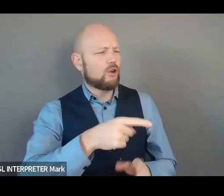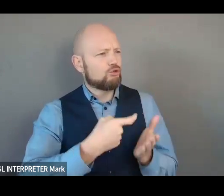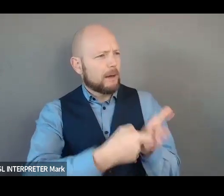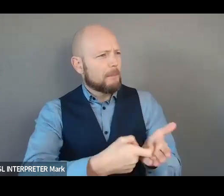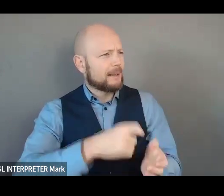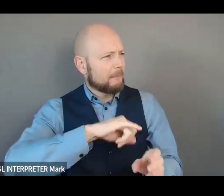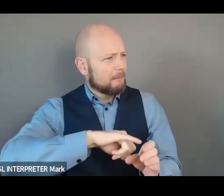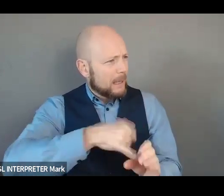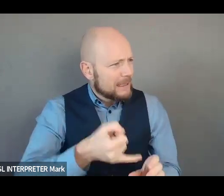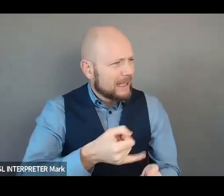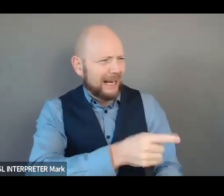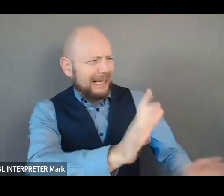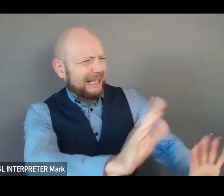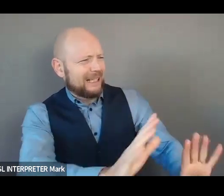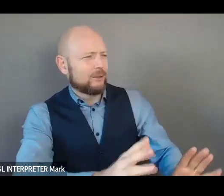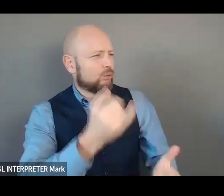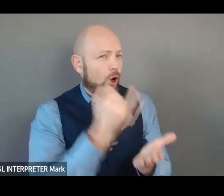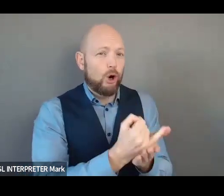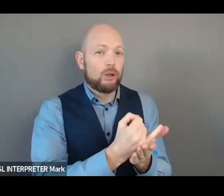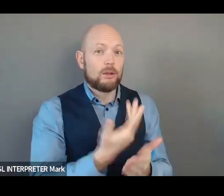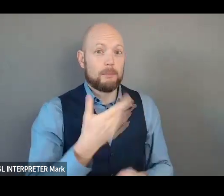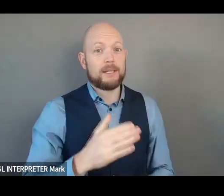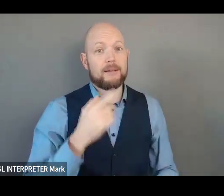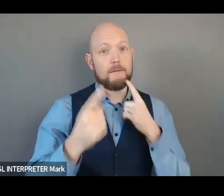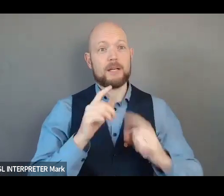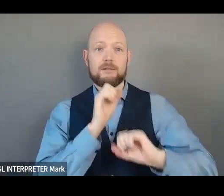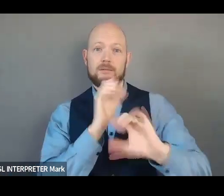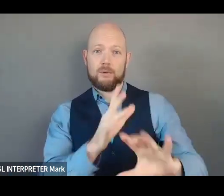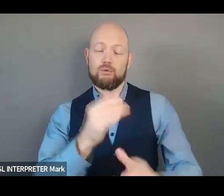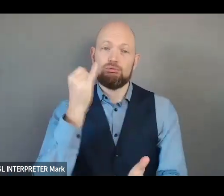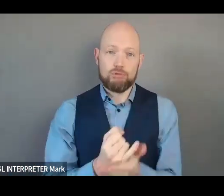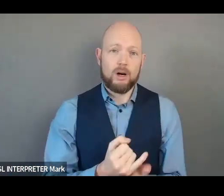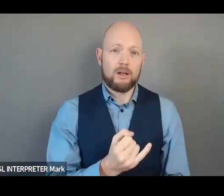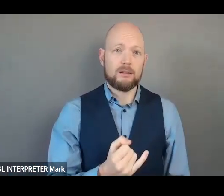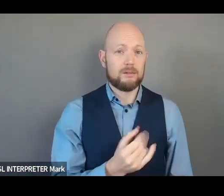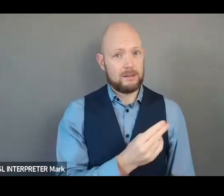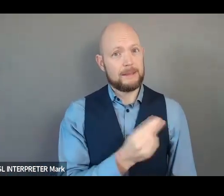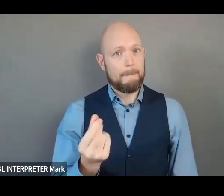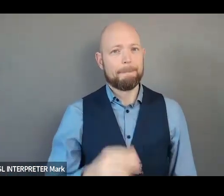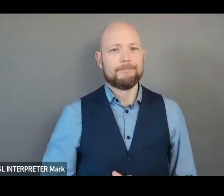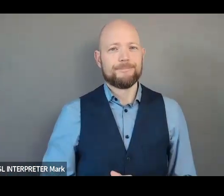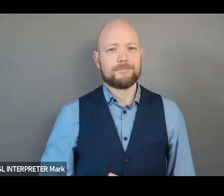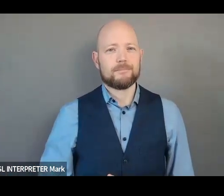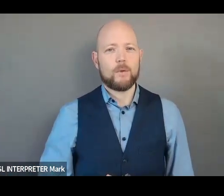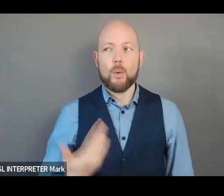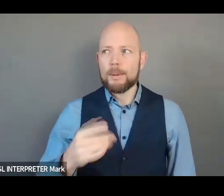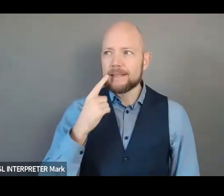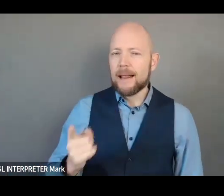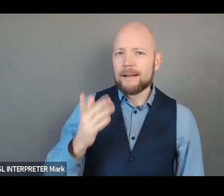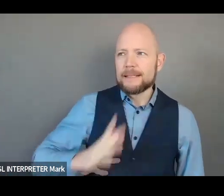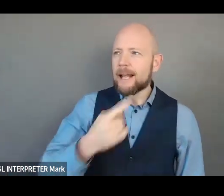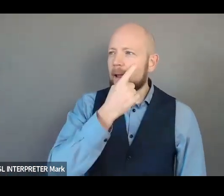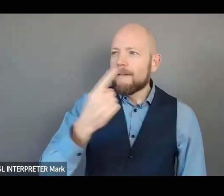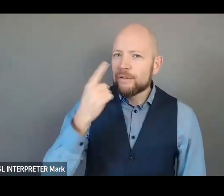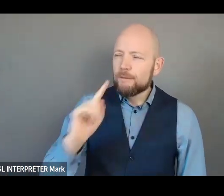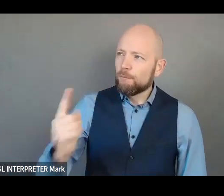employers are starting to notice this, and it was a key, I suppose, recruiter for us to say this will be evidence-based and it will be tailored to your organisation and the needs that you